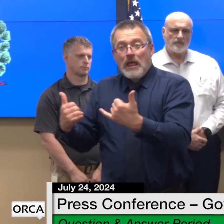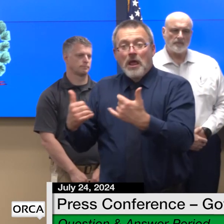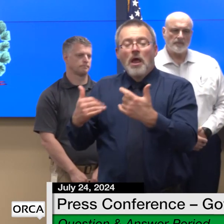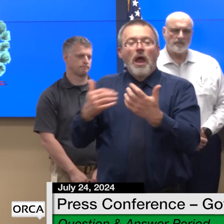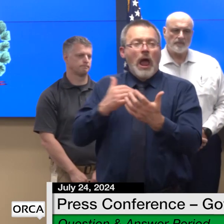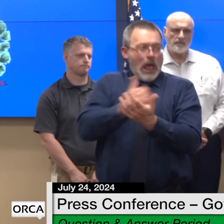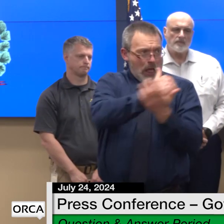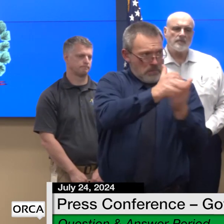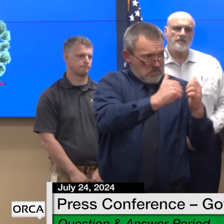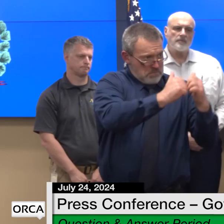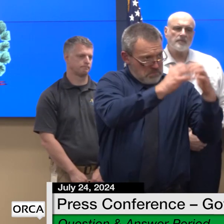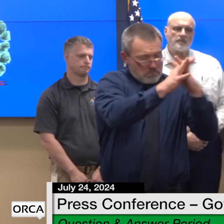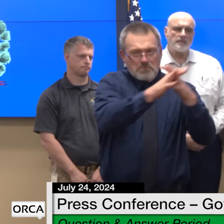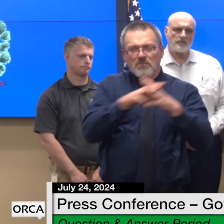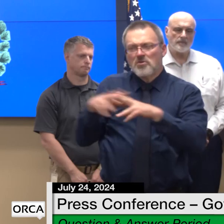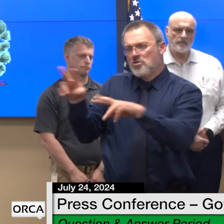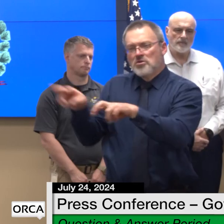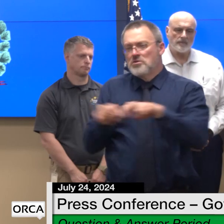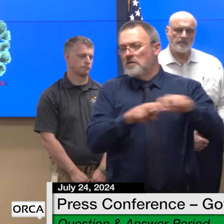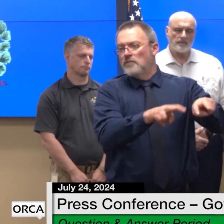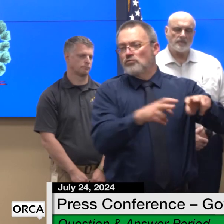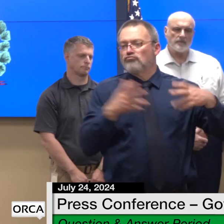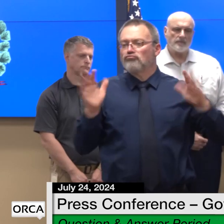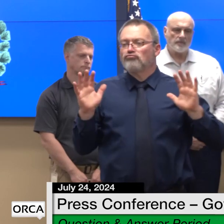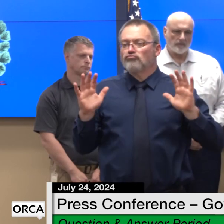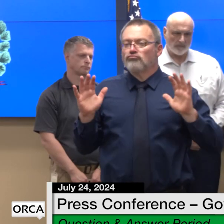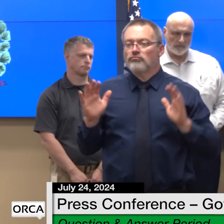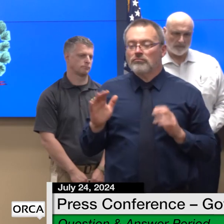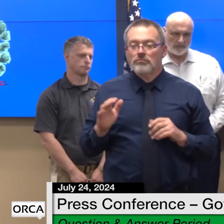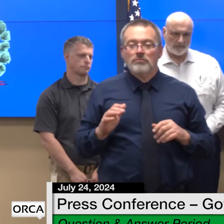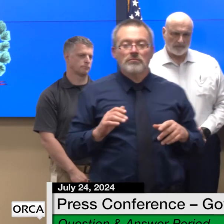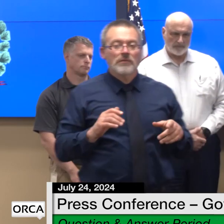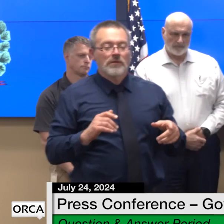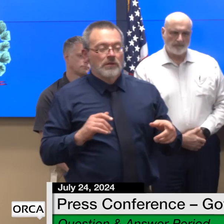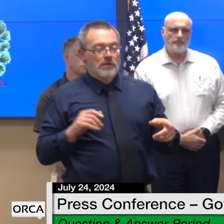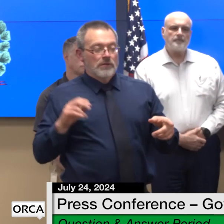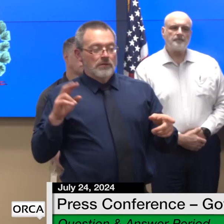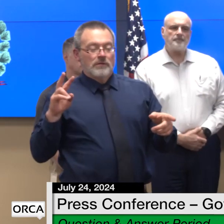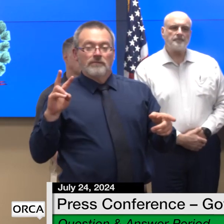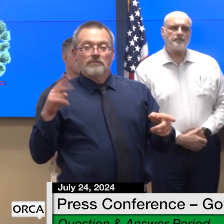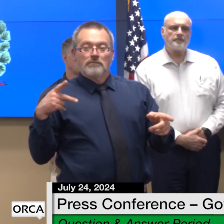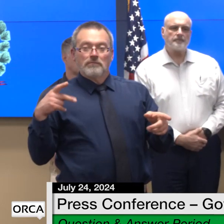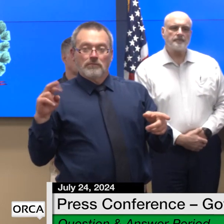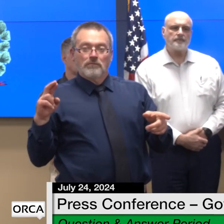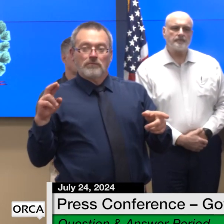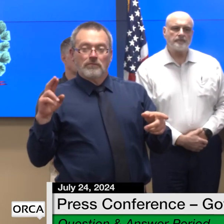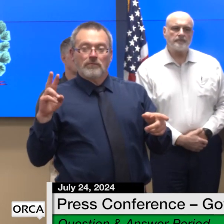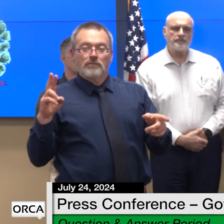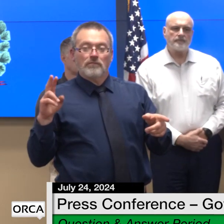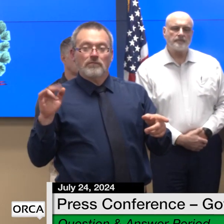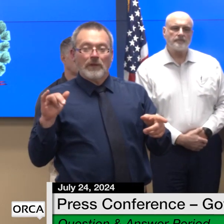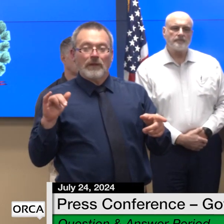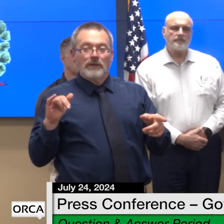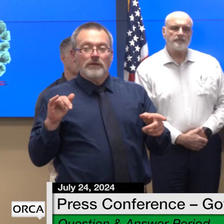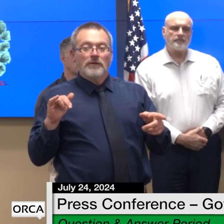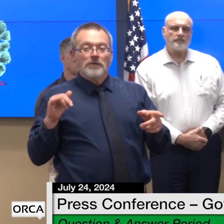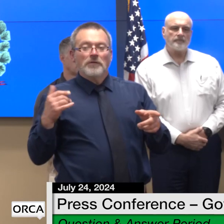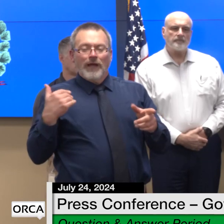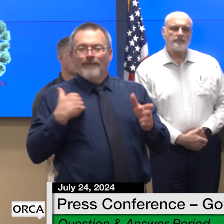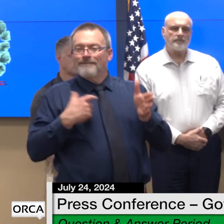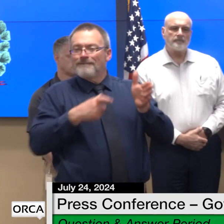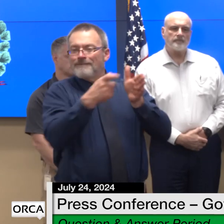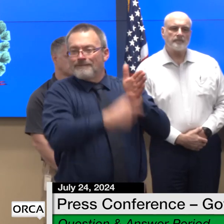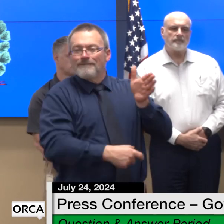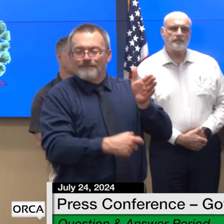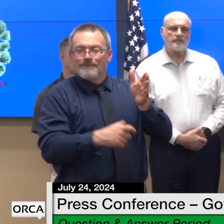sites. Okay. Vermont Public had a really robust story recently on FEMA response last year, and included